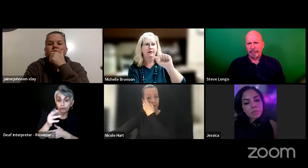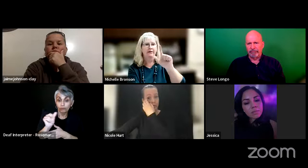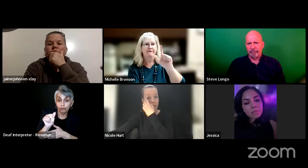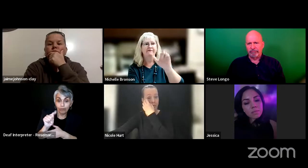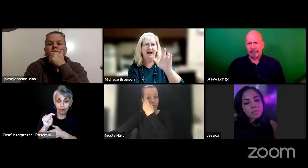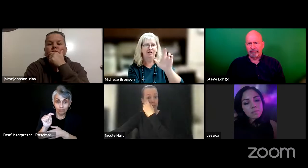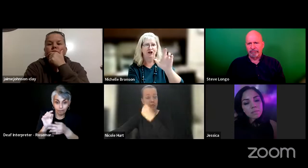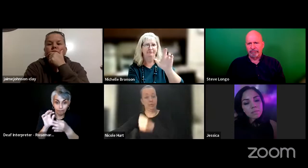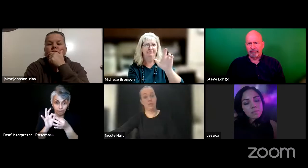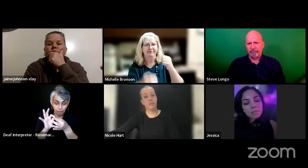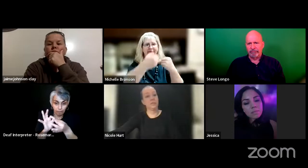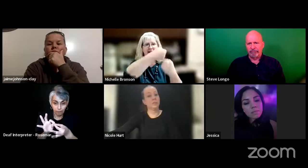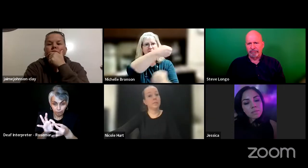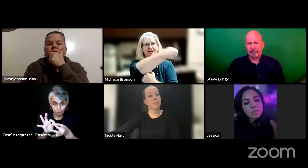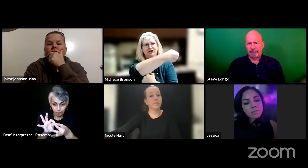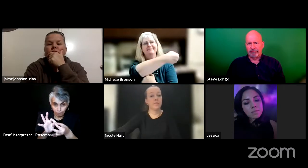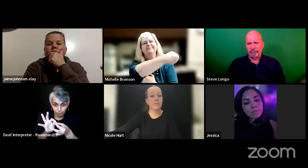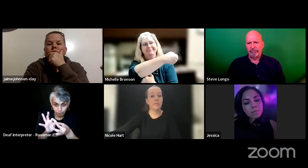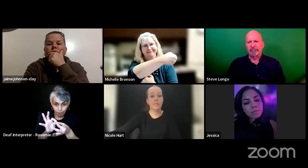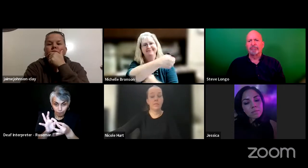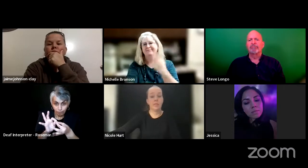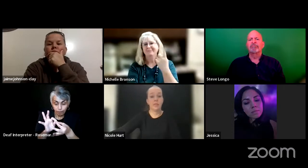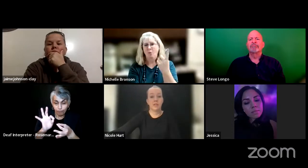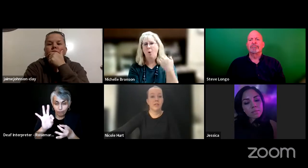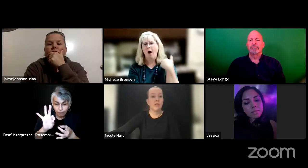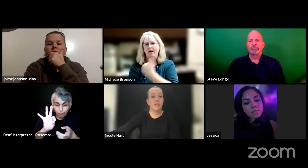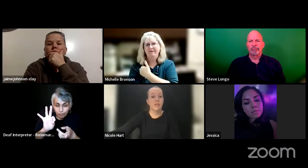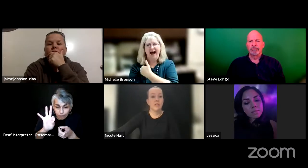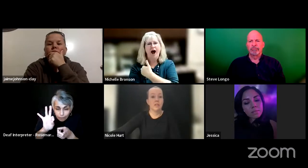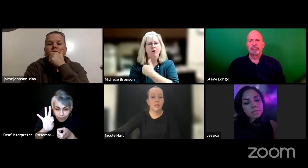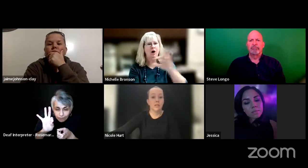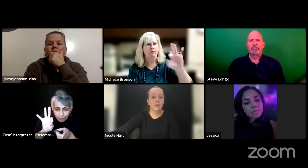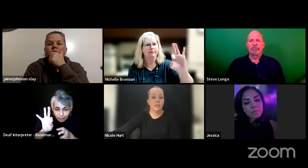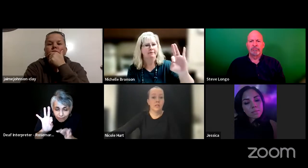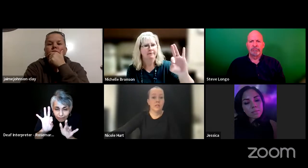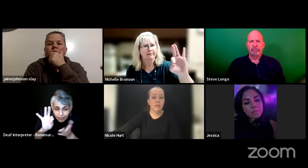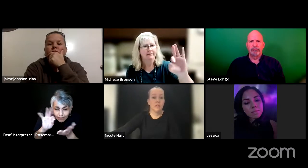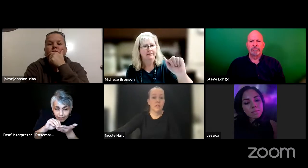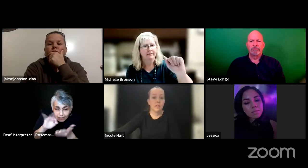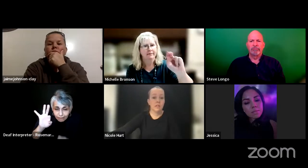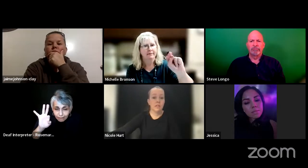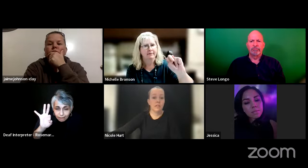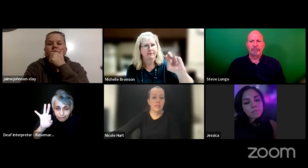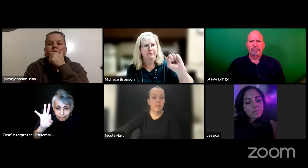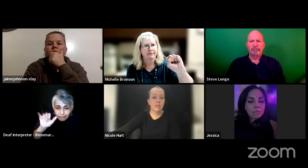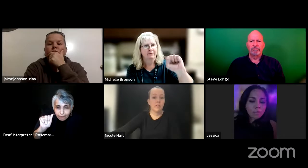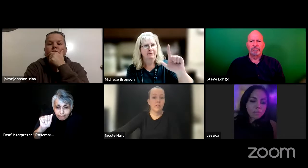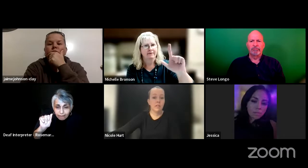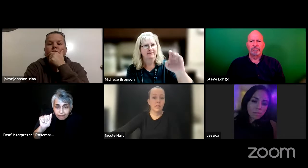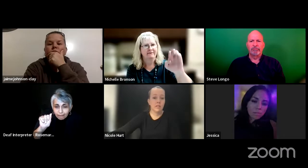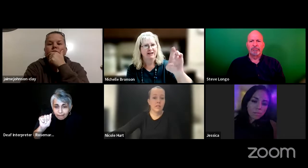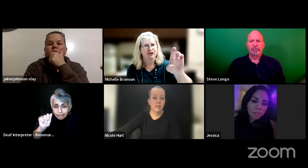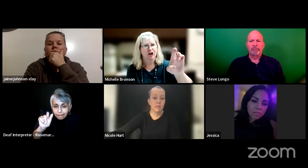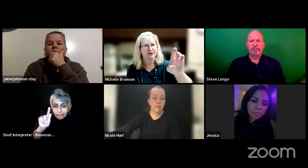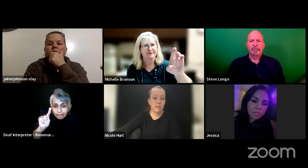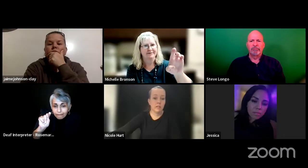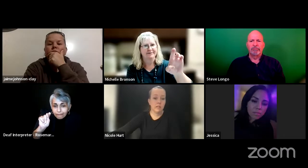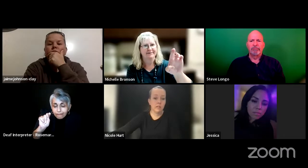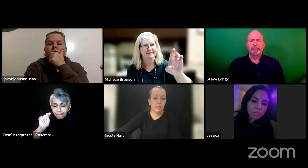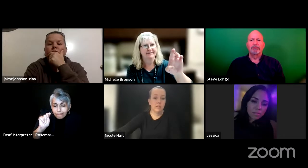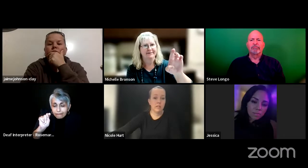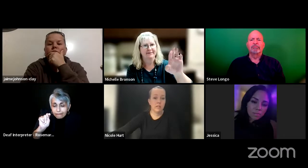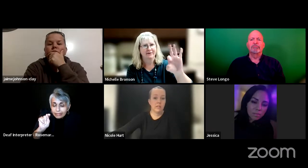grant for the Fansler Foundation. And that, I'll spell that for